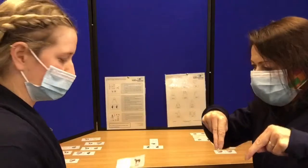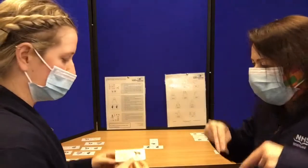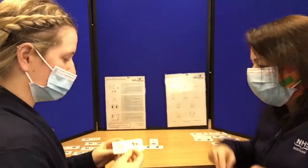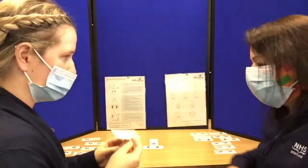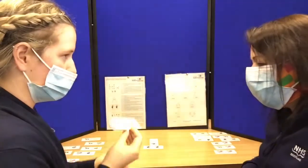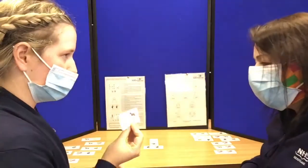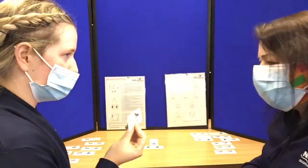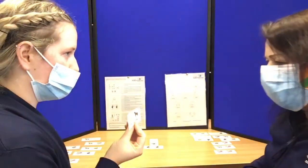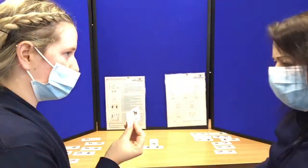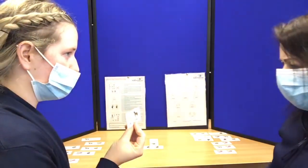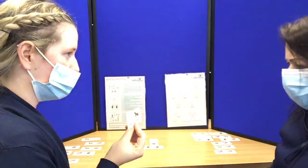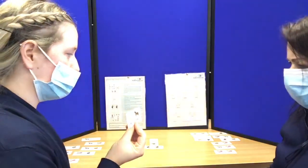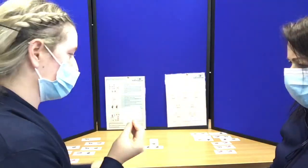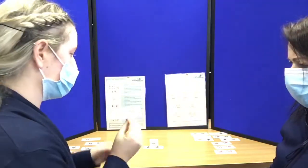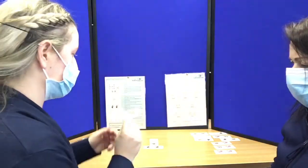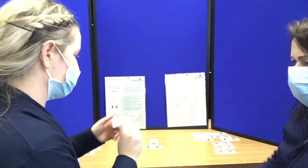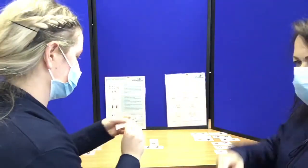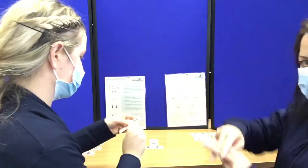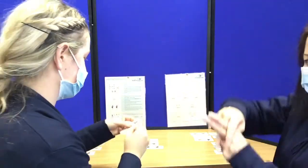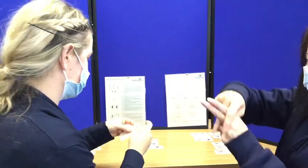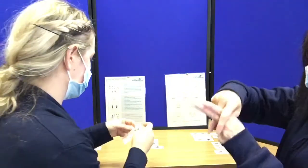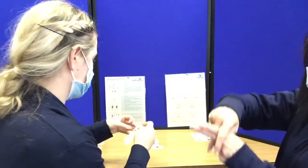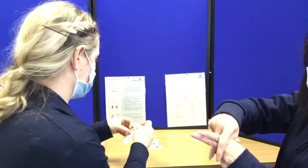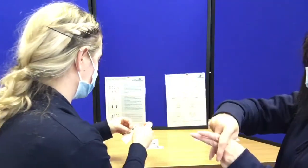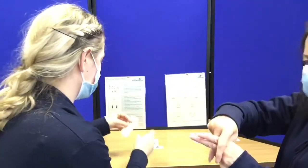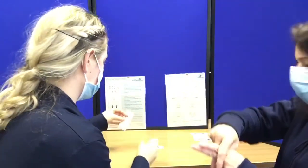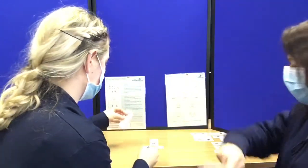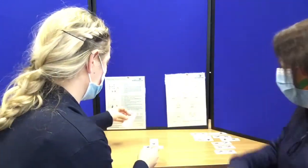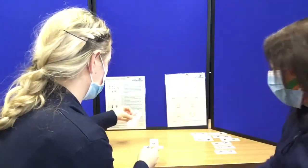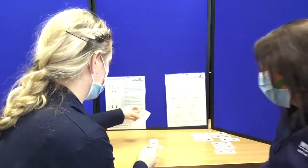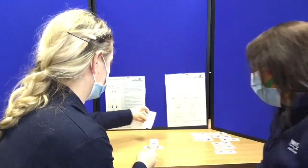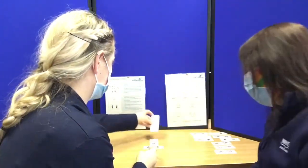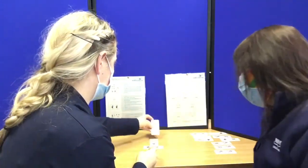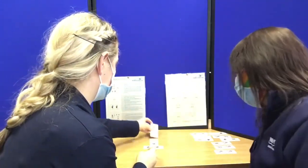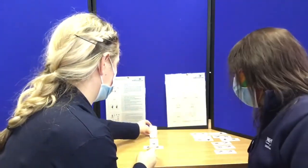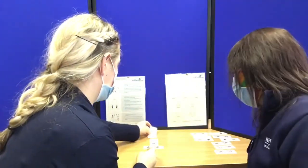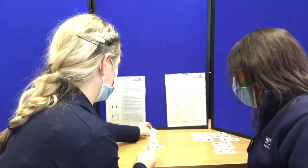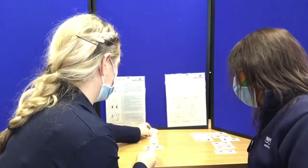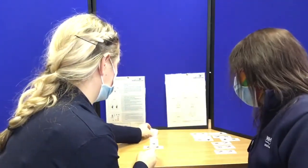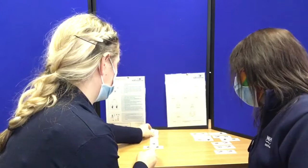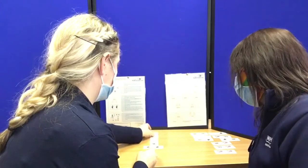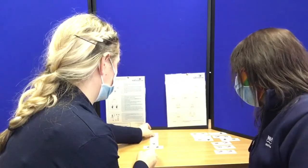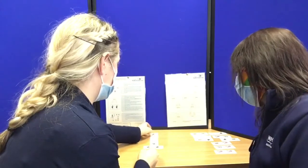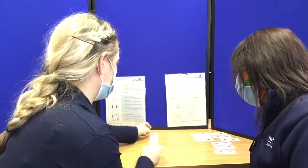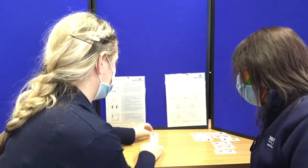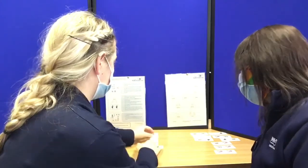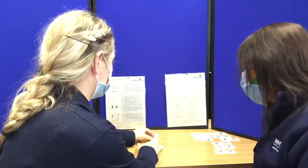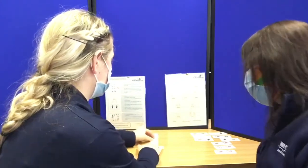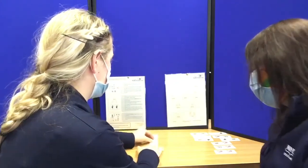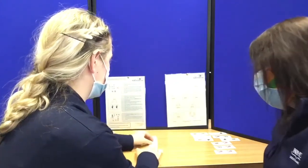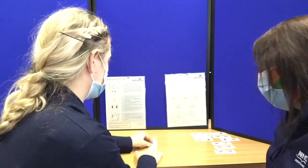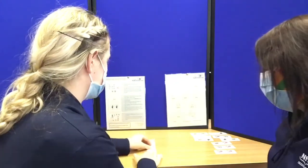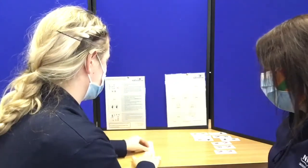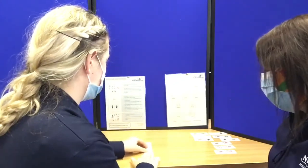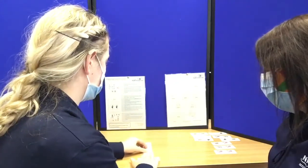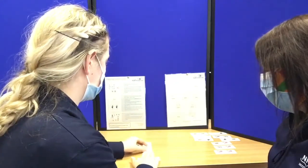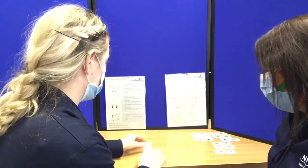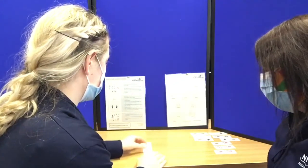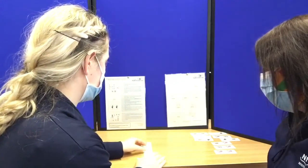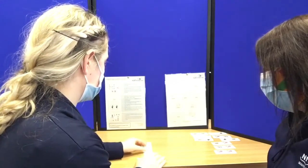a, Oh, got a horse. horse. Right, I'll just move that down a little bit.